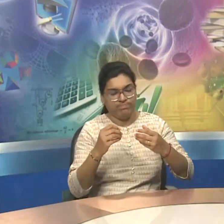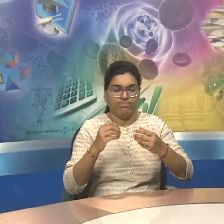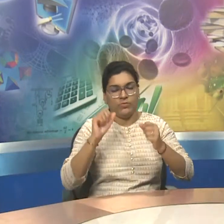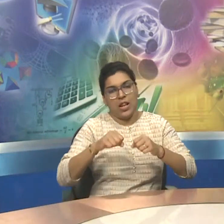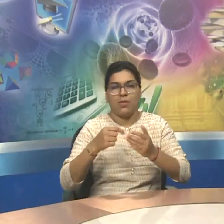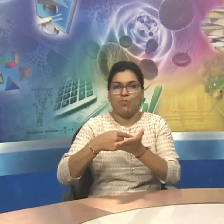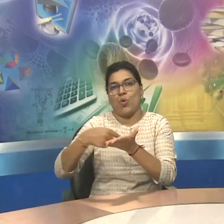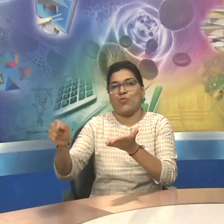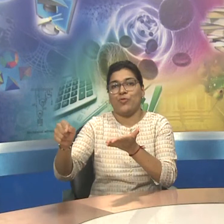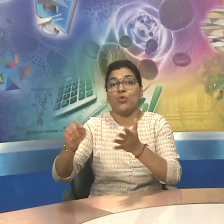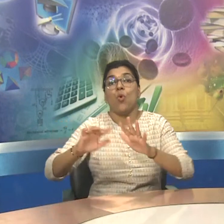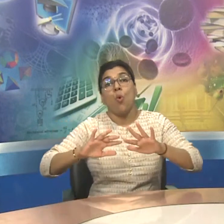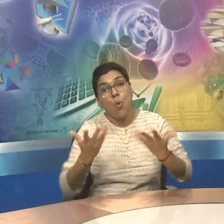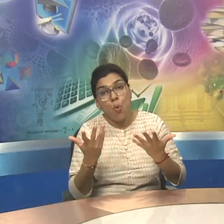of want.